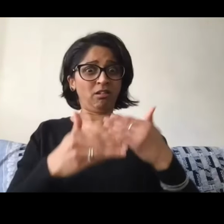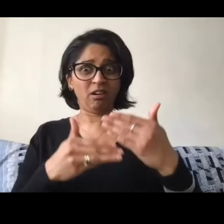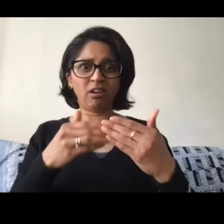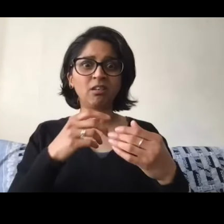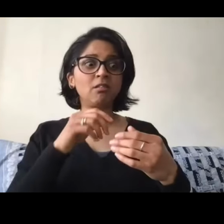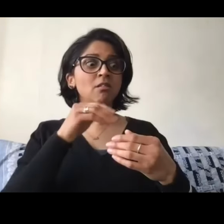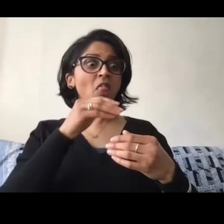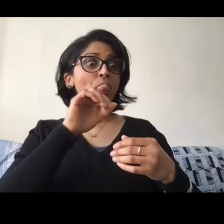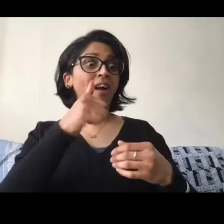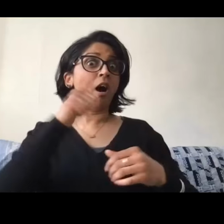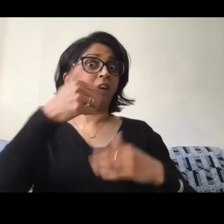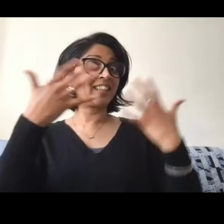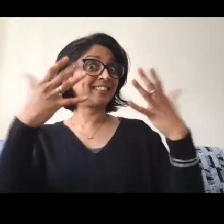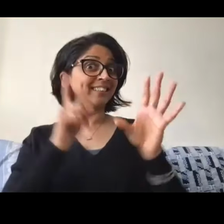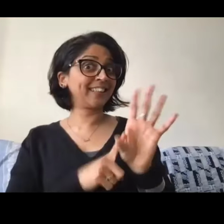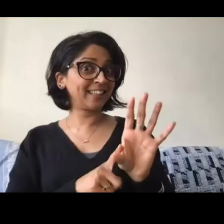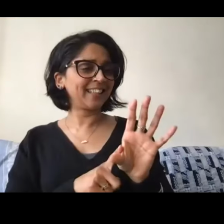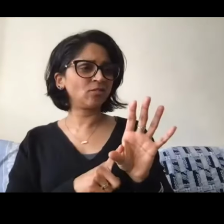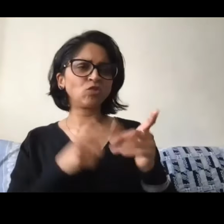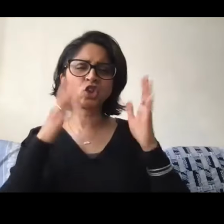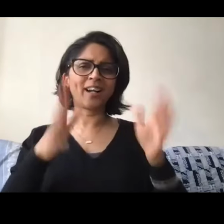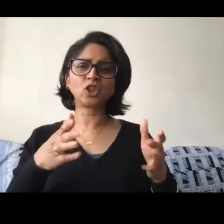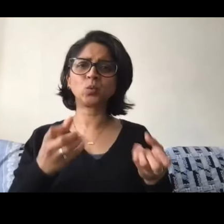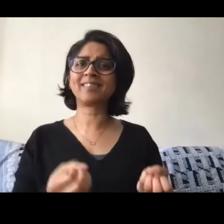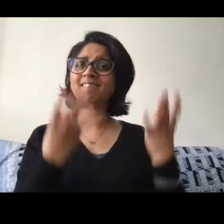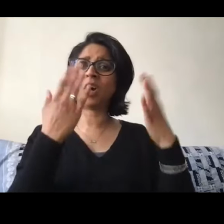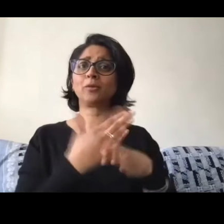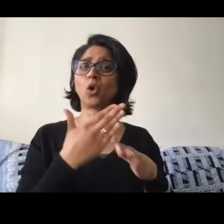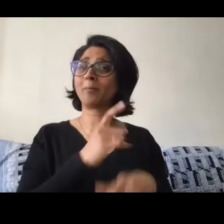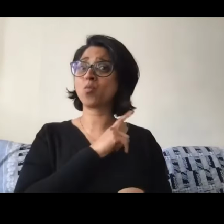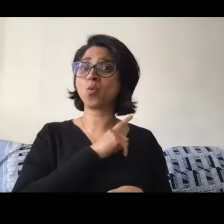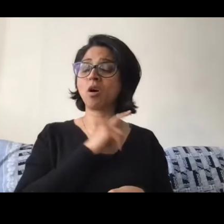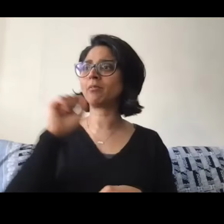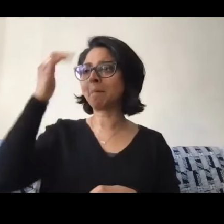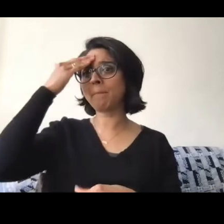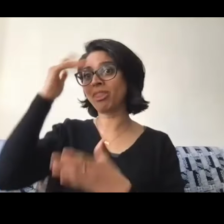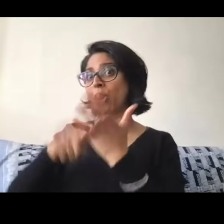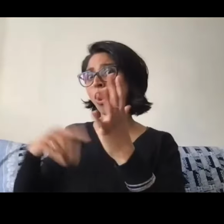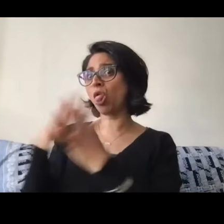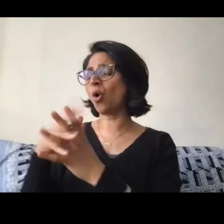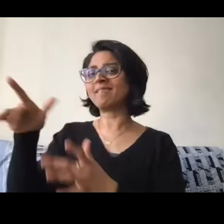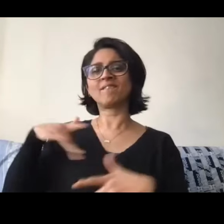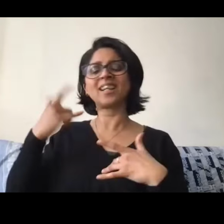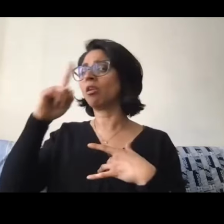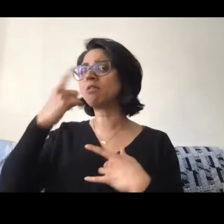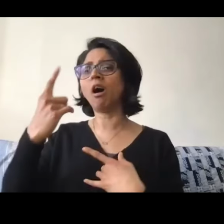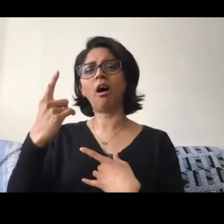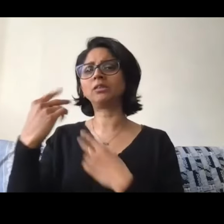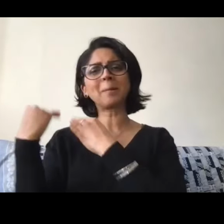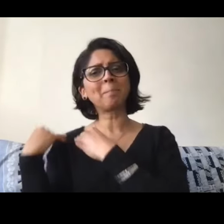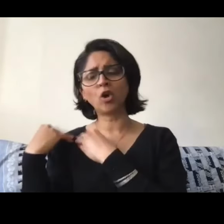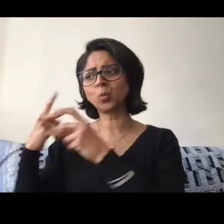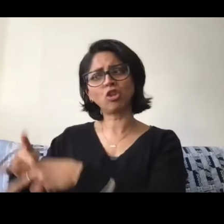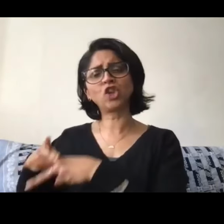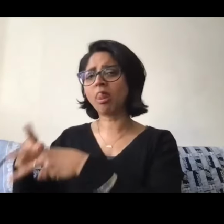And she also felt that after the 6 years, she needed to stop that work because her